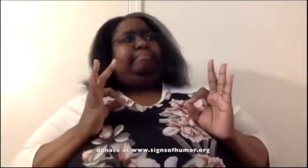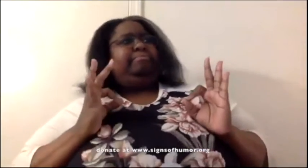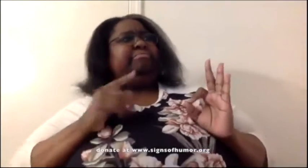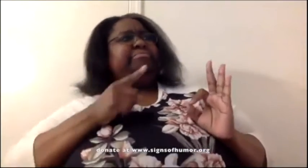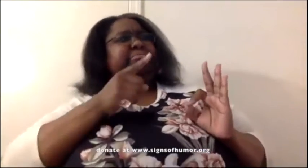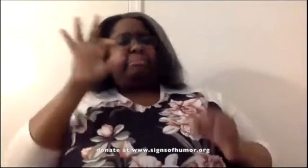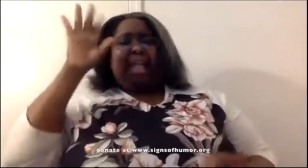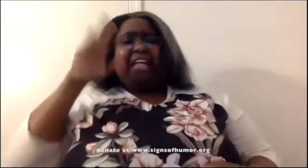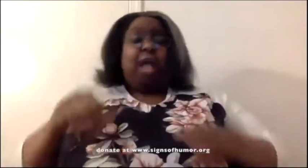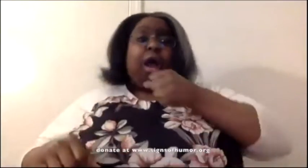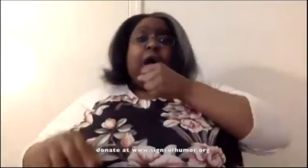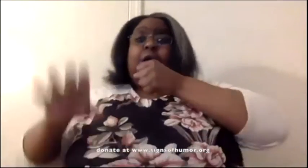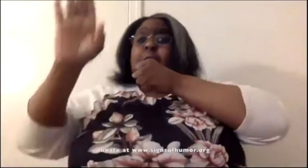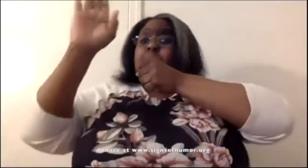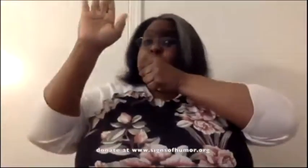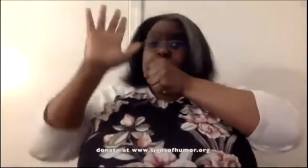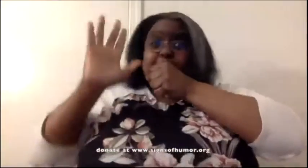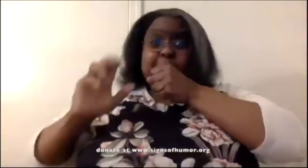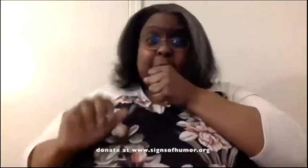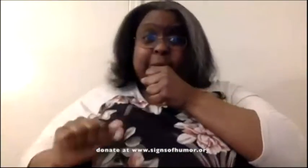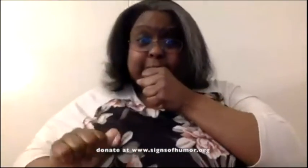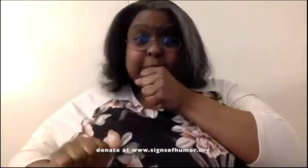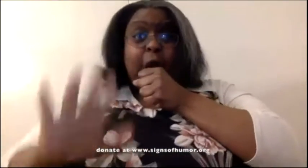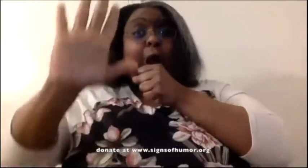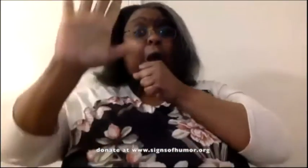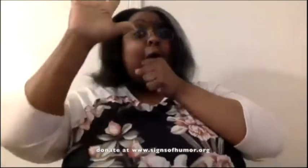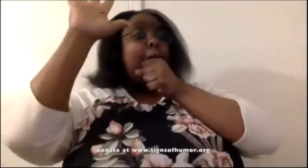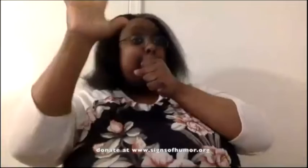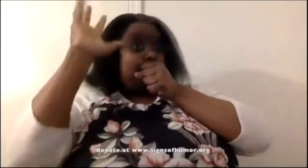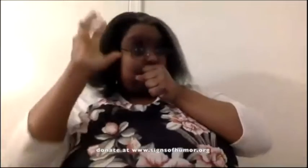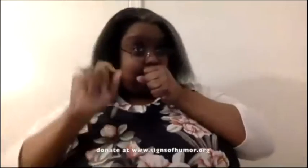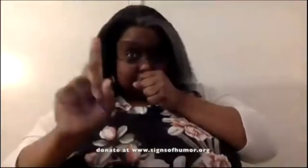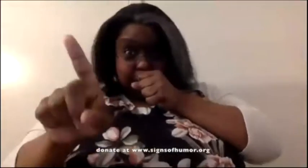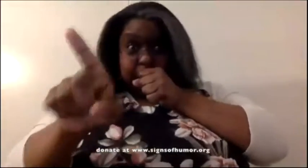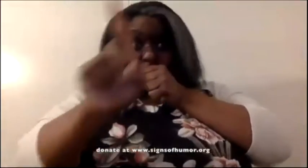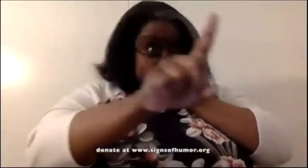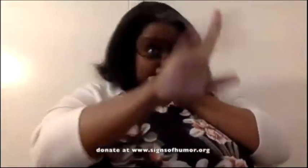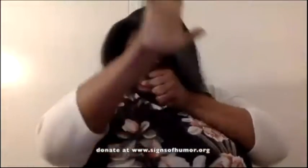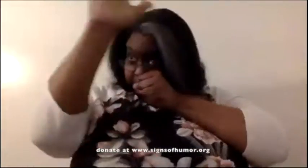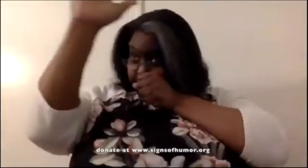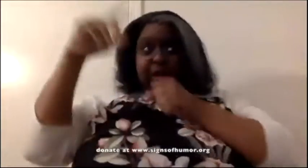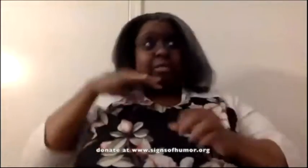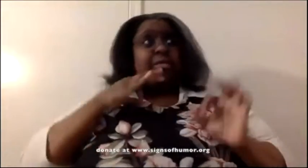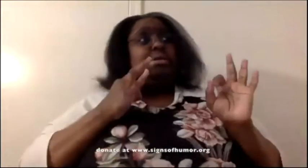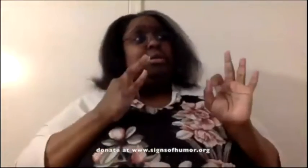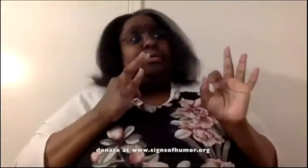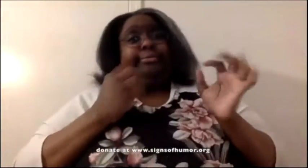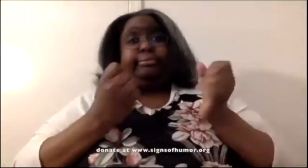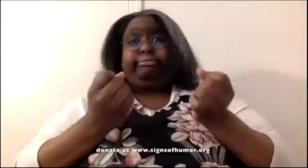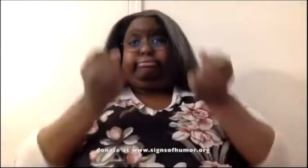Okay. Huh. Now there's the pastor, he's up front. I figured that out. And he's